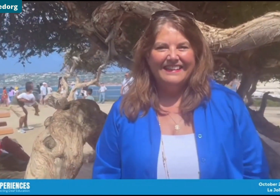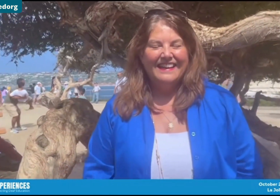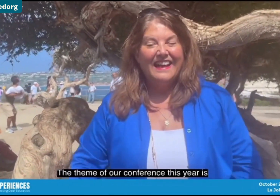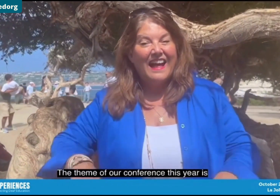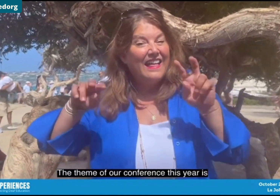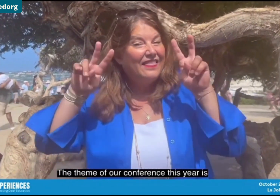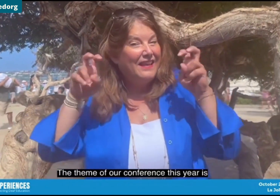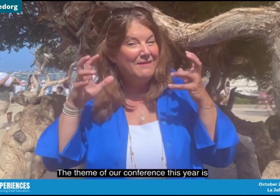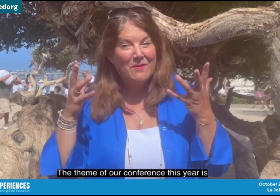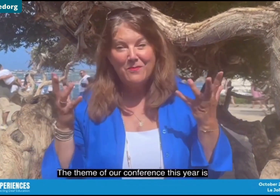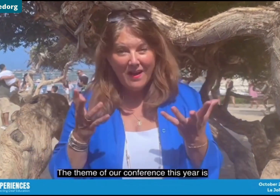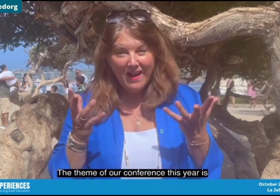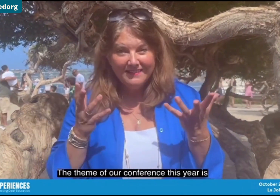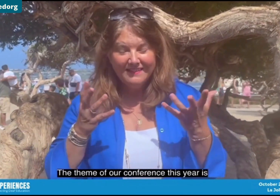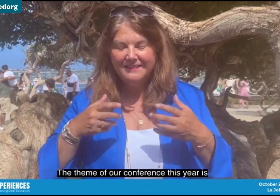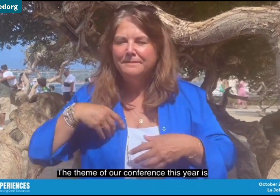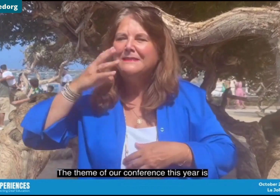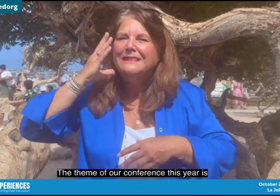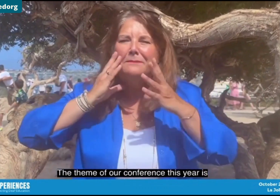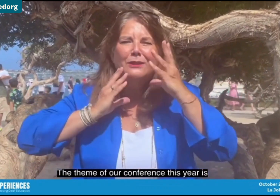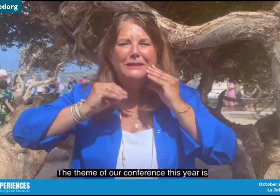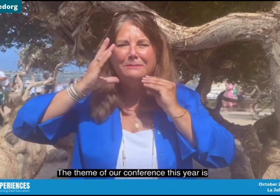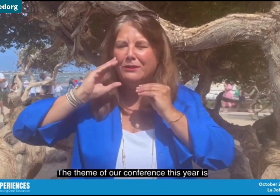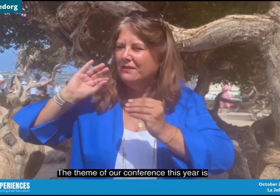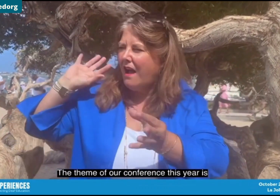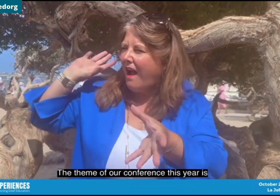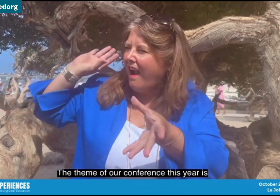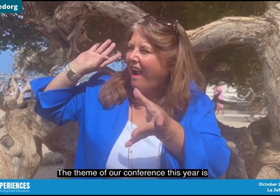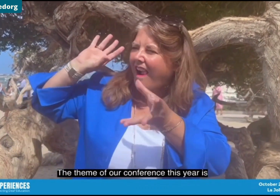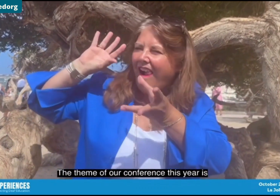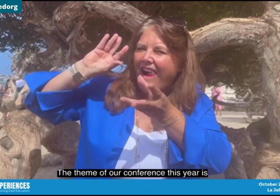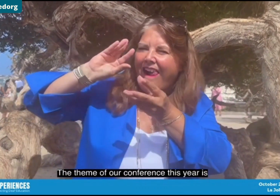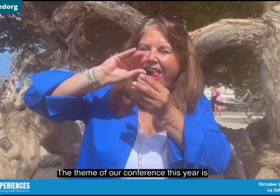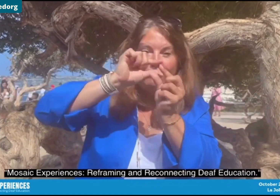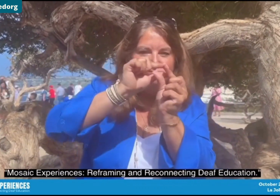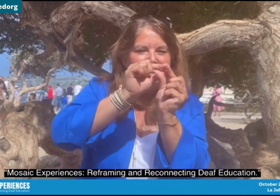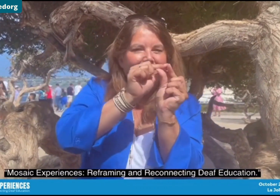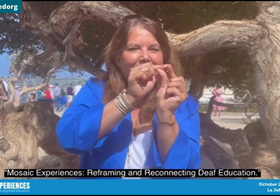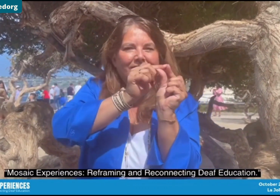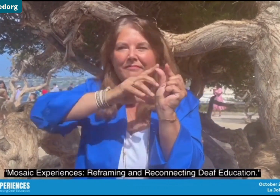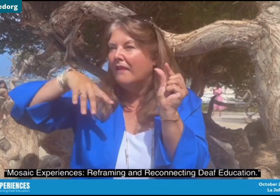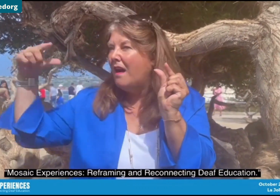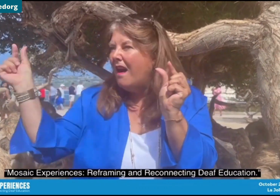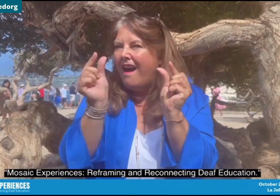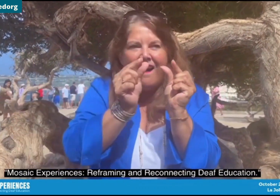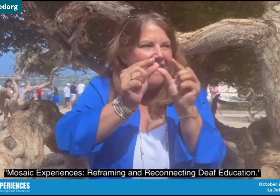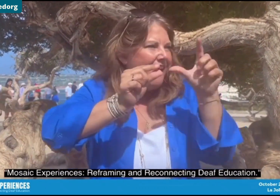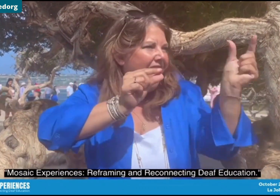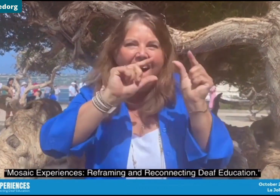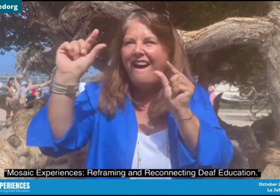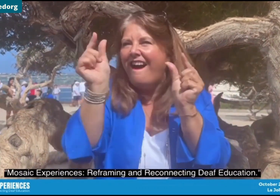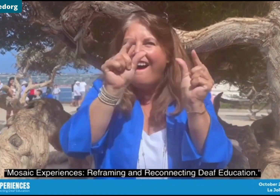The theme of our conference this year is Mosaic Experiences,